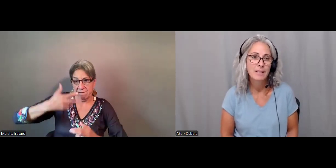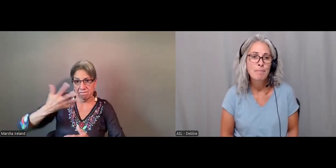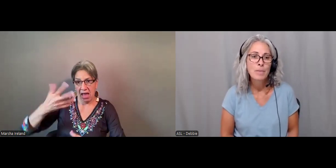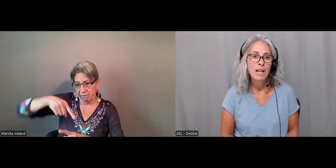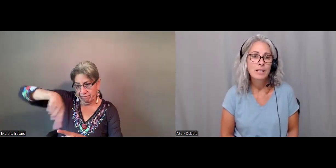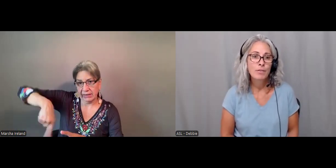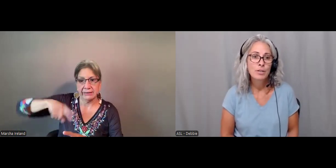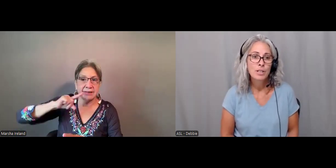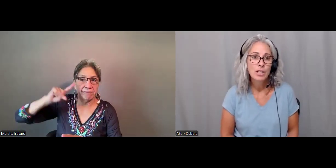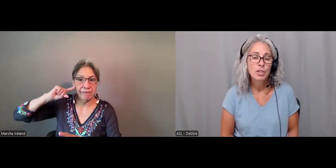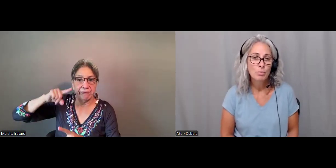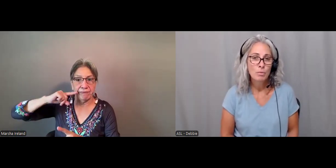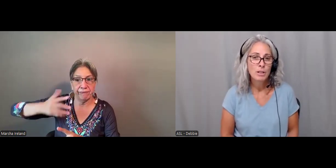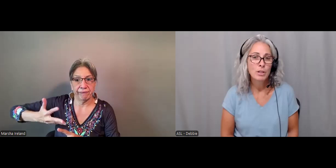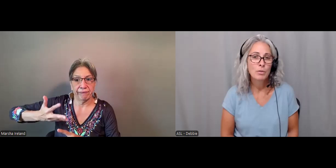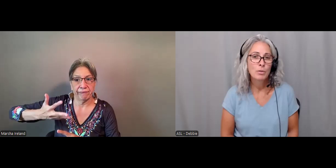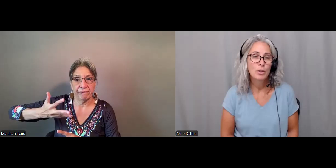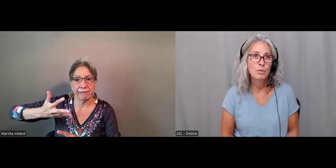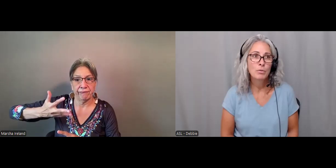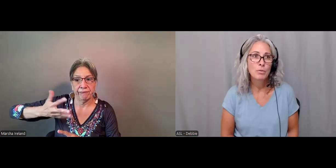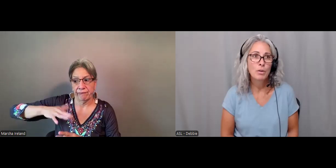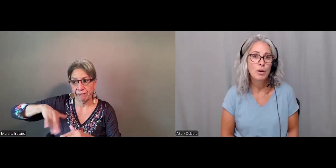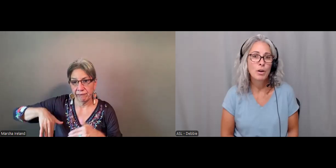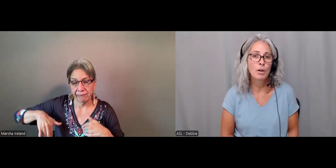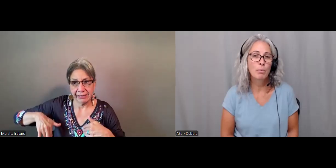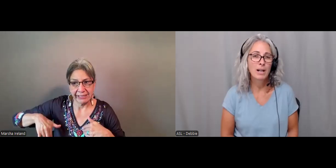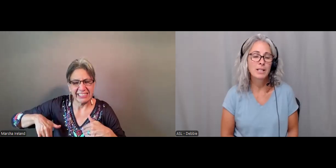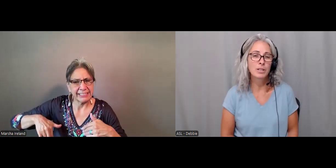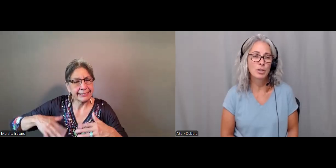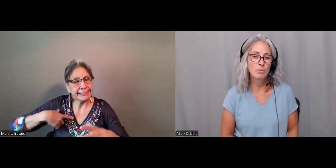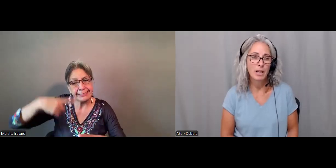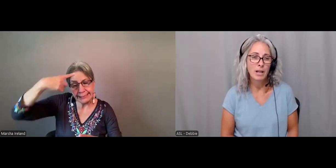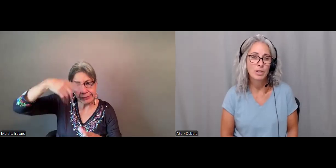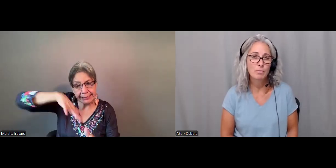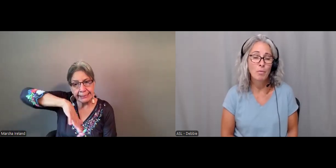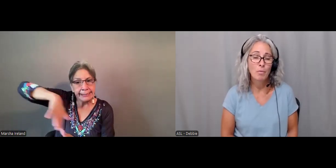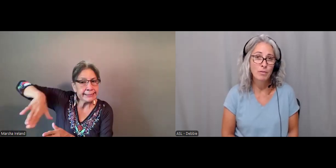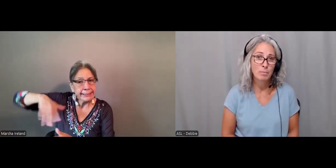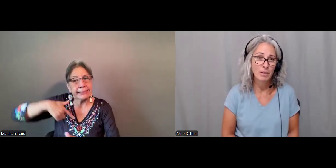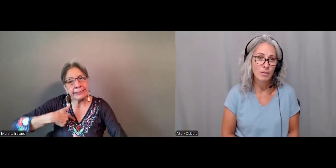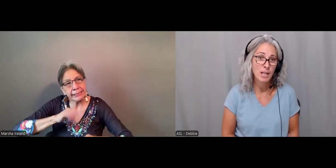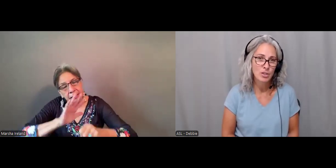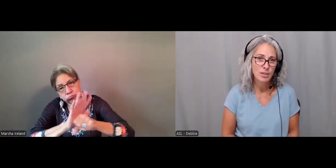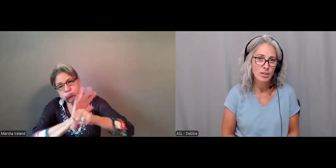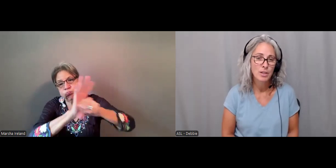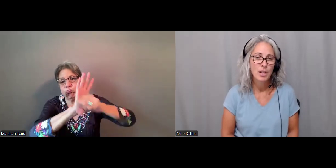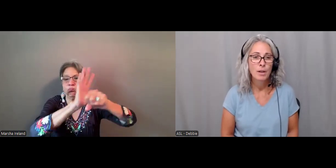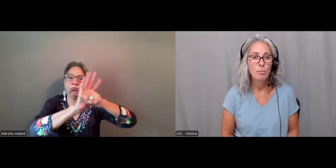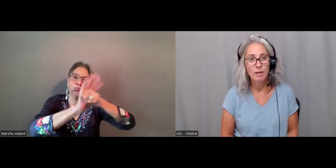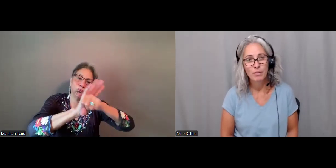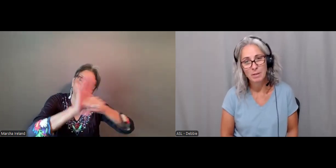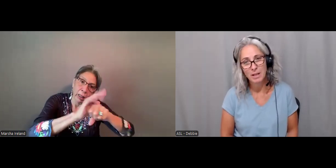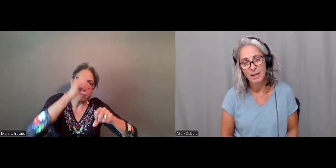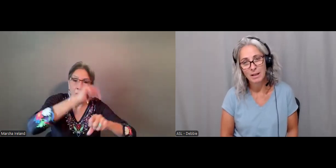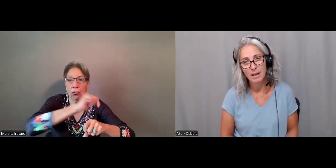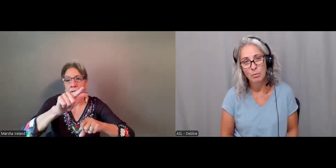that as a First Nations woman, you are oppressed in 2 manners, one for being First Nations and one